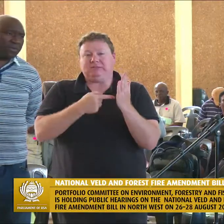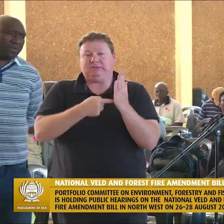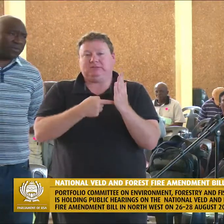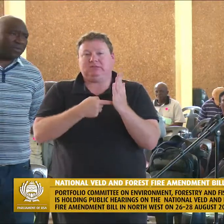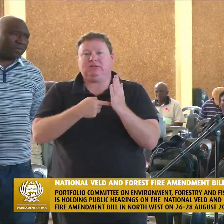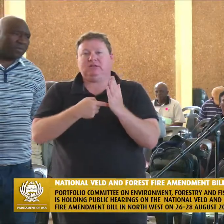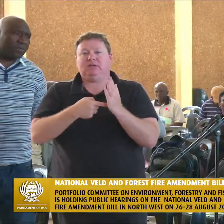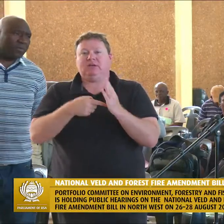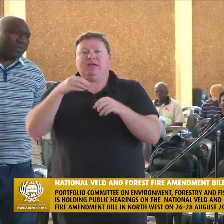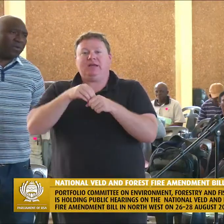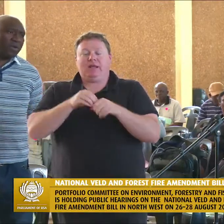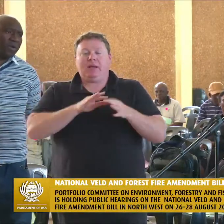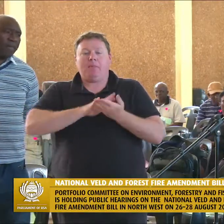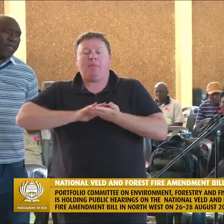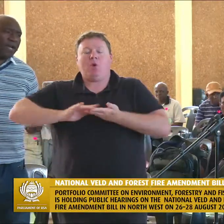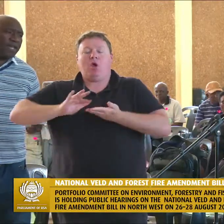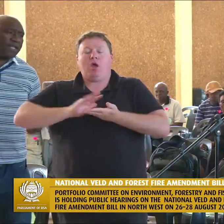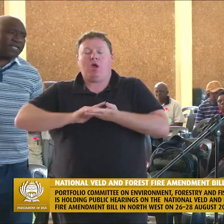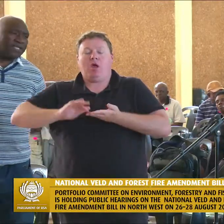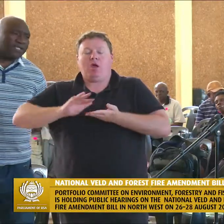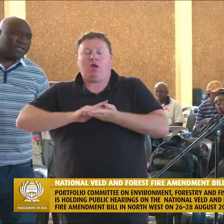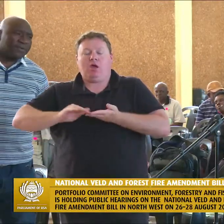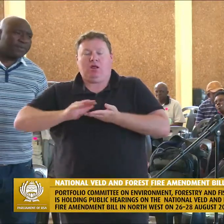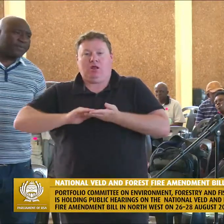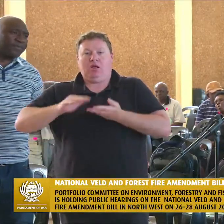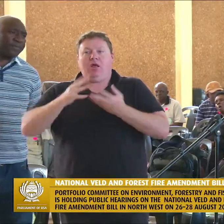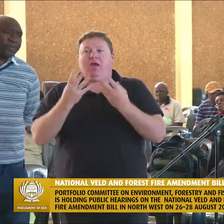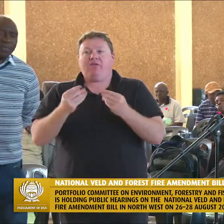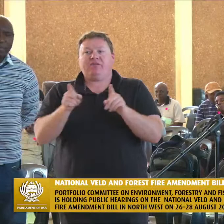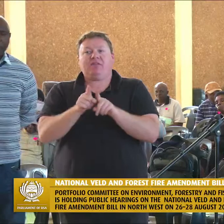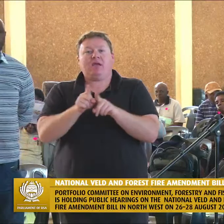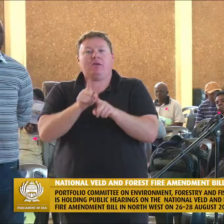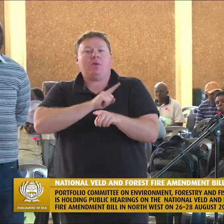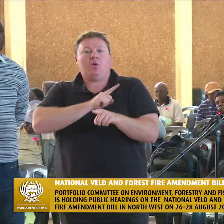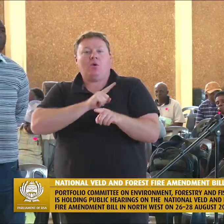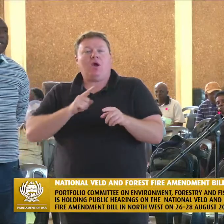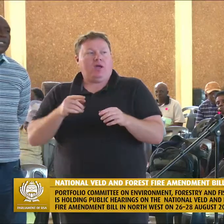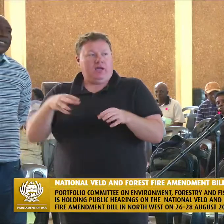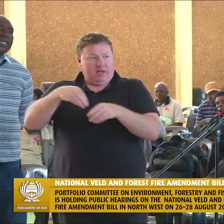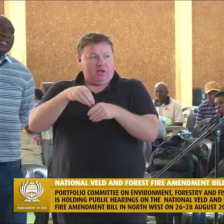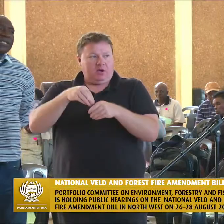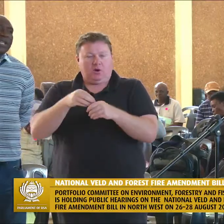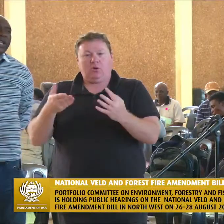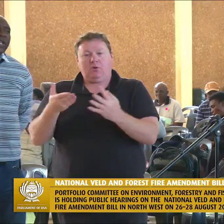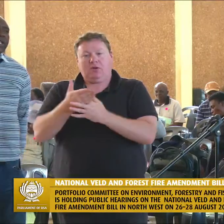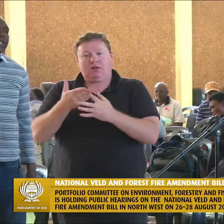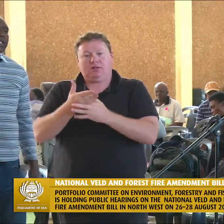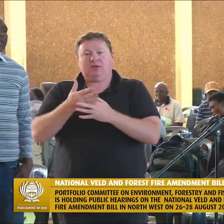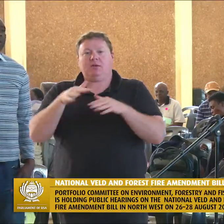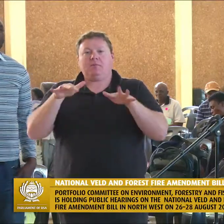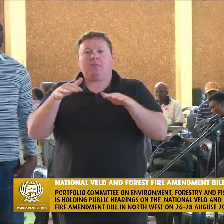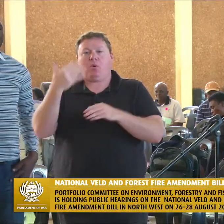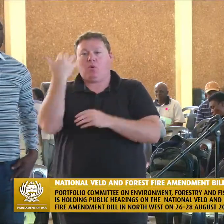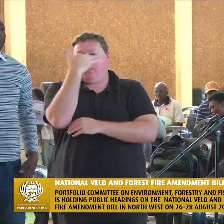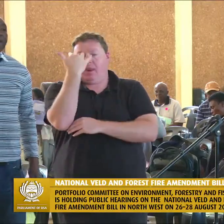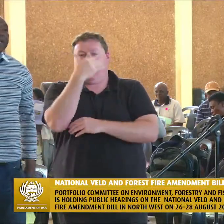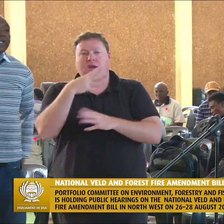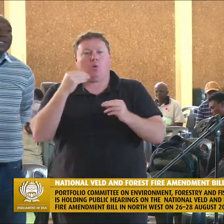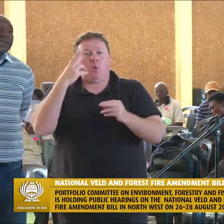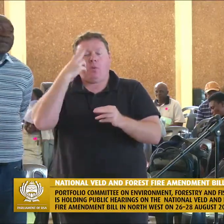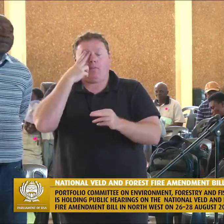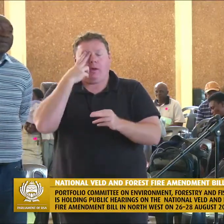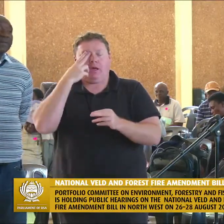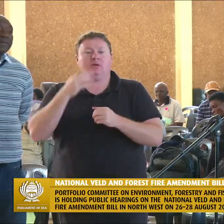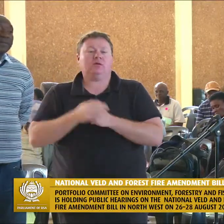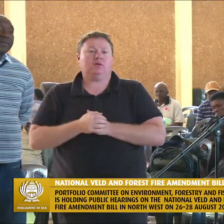have it in brain to ensure inclusivity and accessibility of people who are blind or partially blind because if